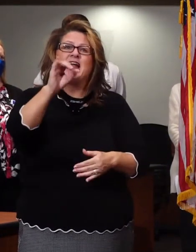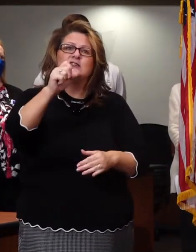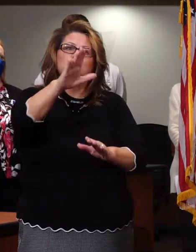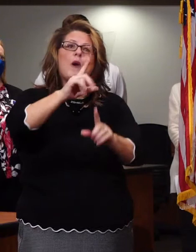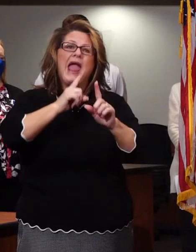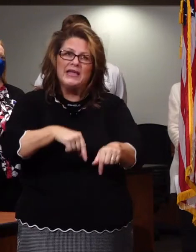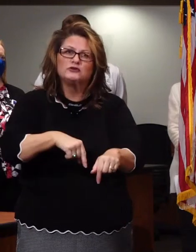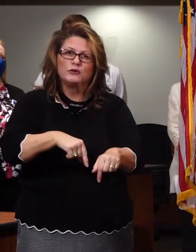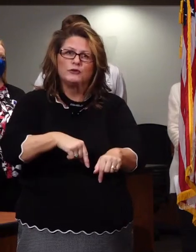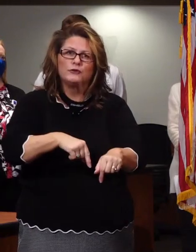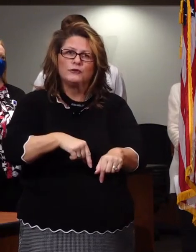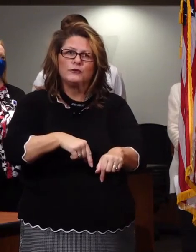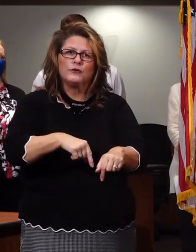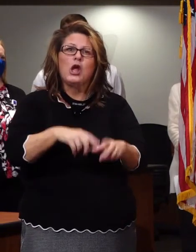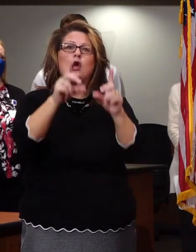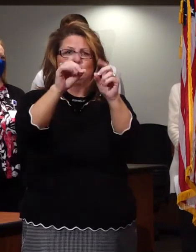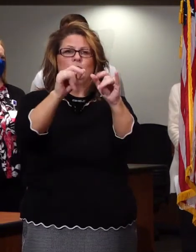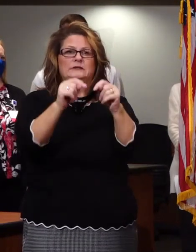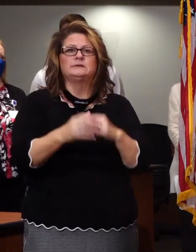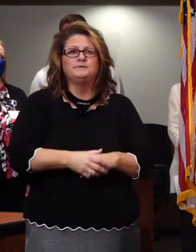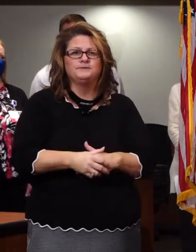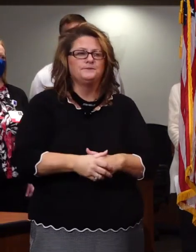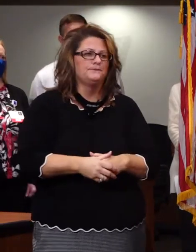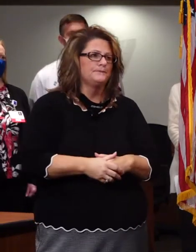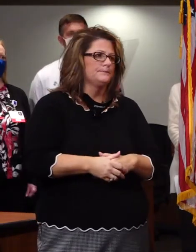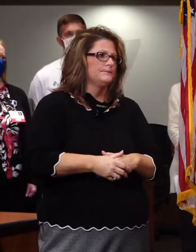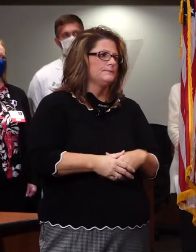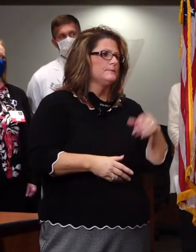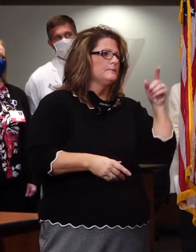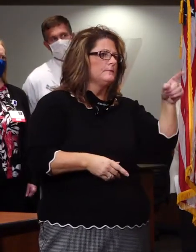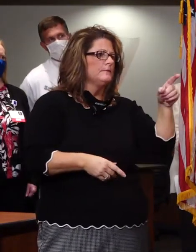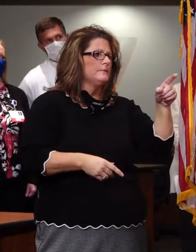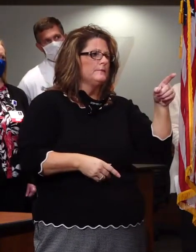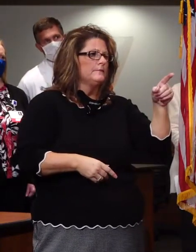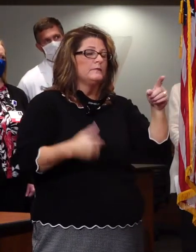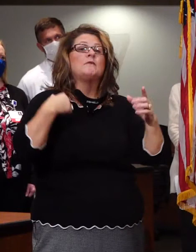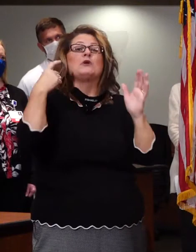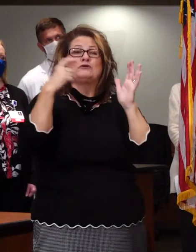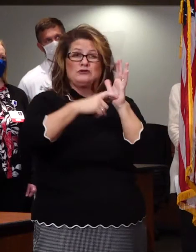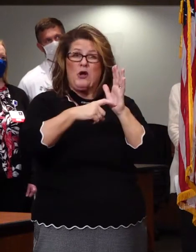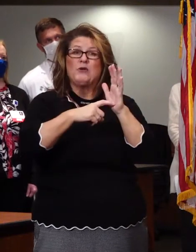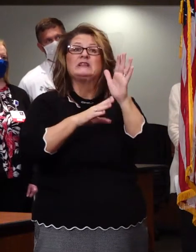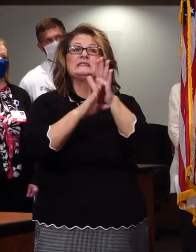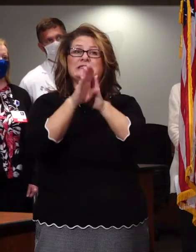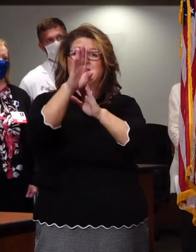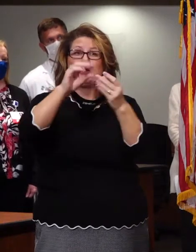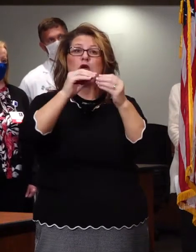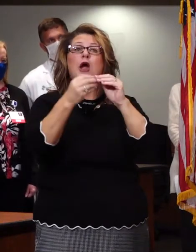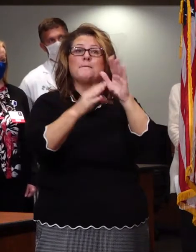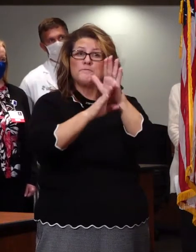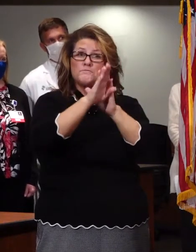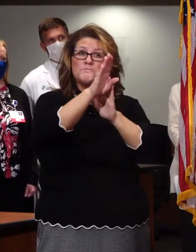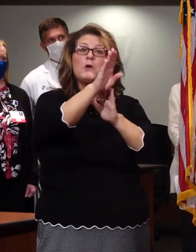an individual responsibility. They must do it. Shauna? While we've seen the number of cases spike above July, we have not seen the number